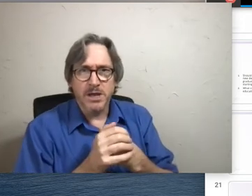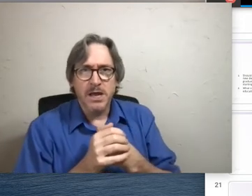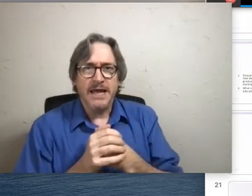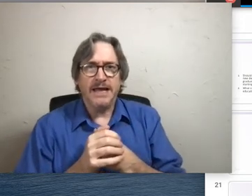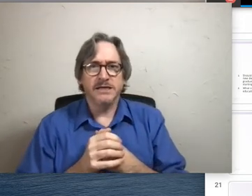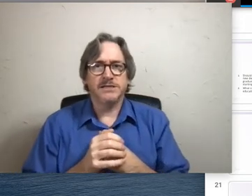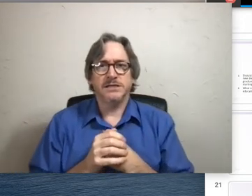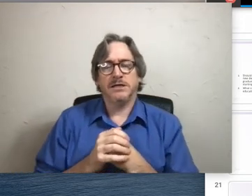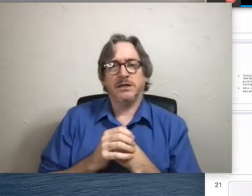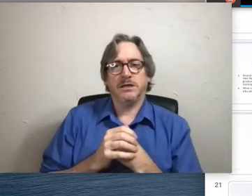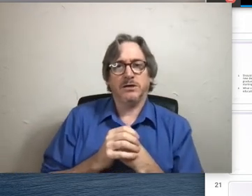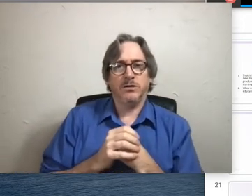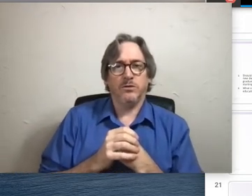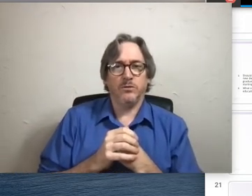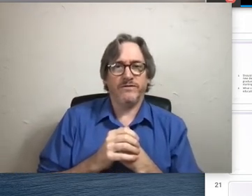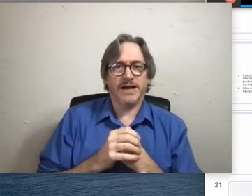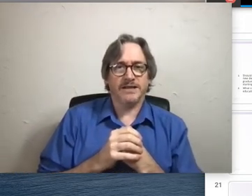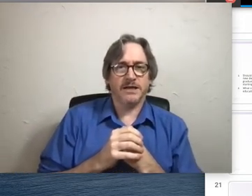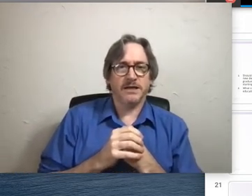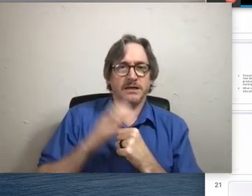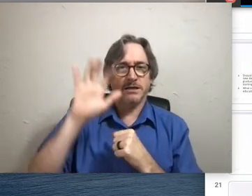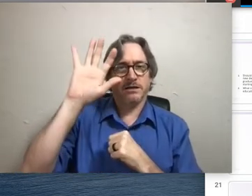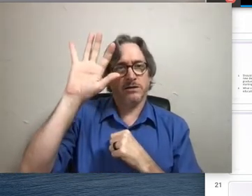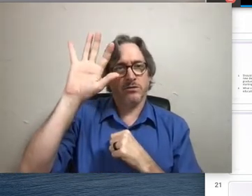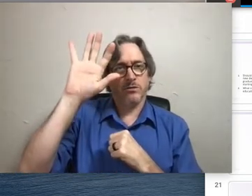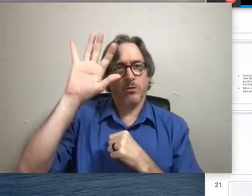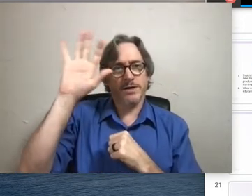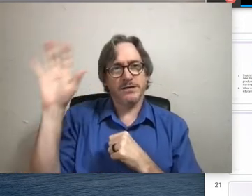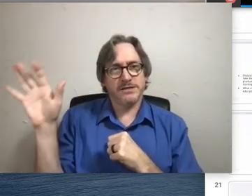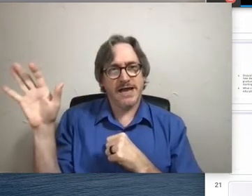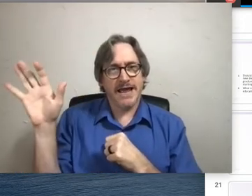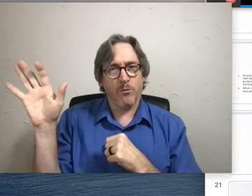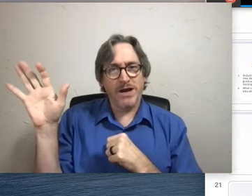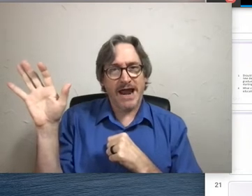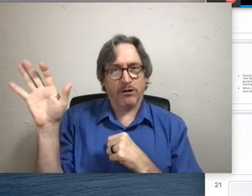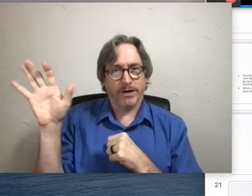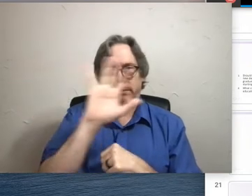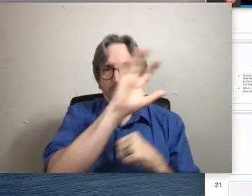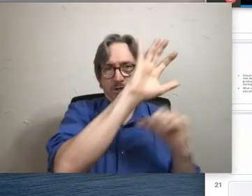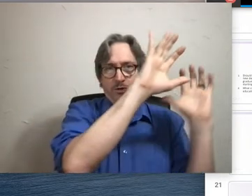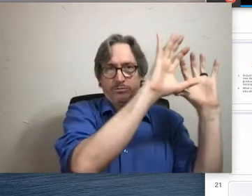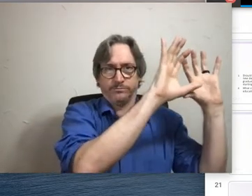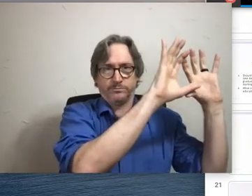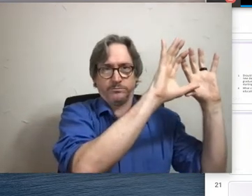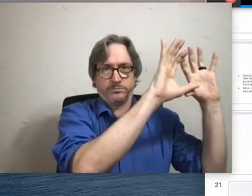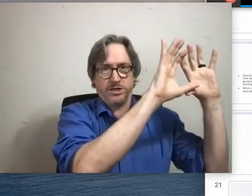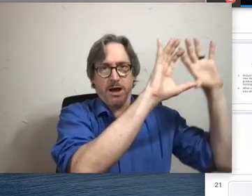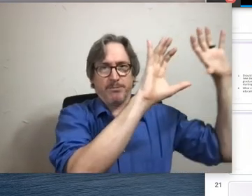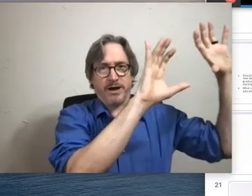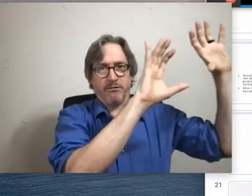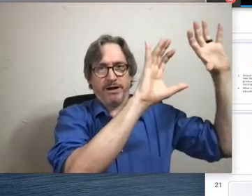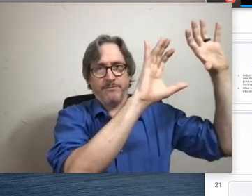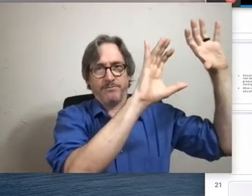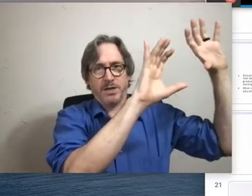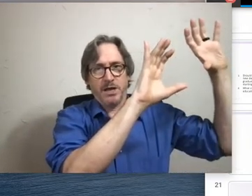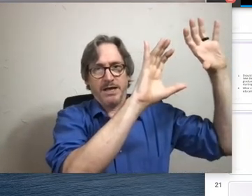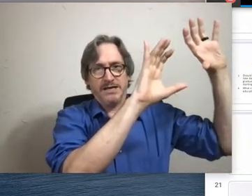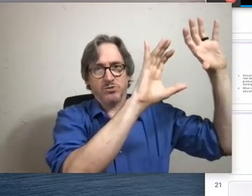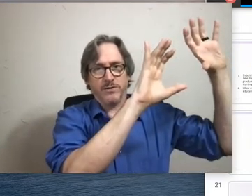that is we've got the one area. So the upper